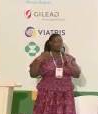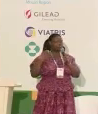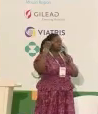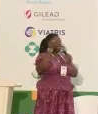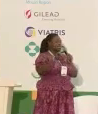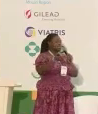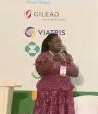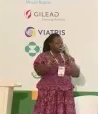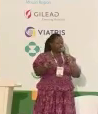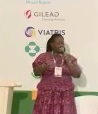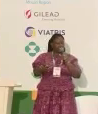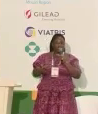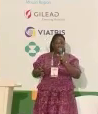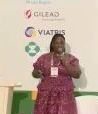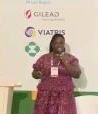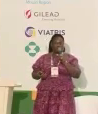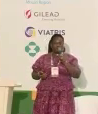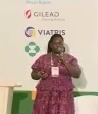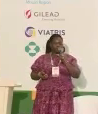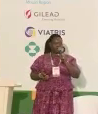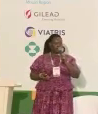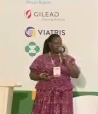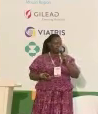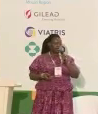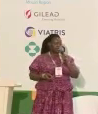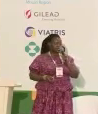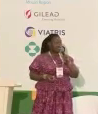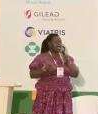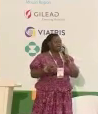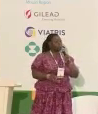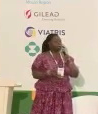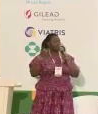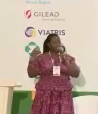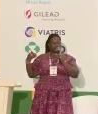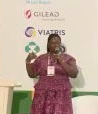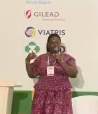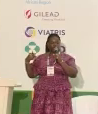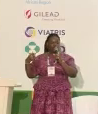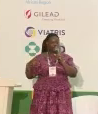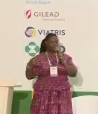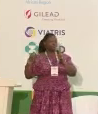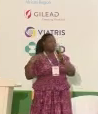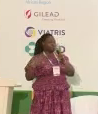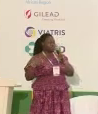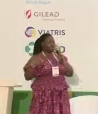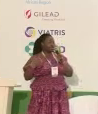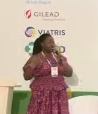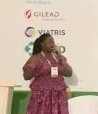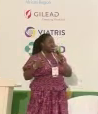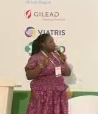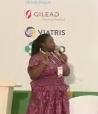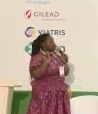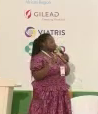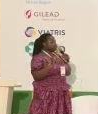basically also take this HIV testing and management services to members of the community and not just wait for people to come meet us in our